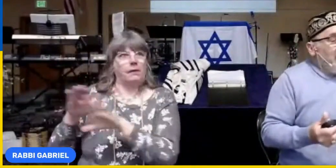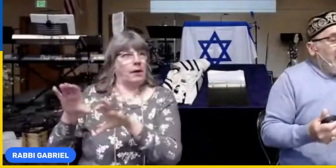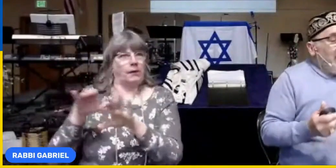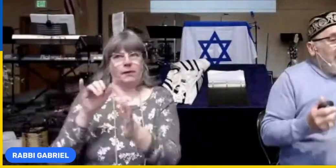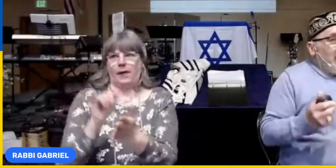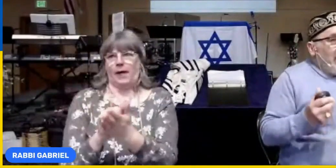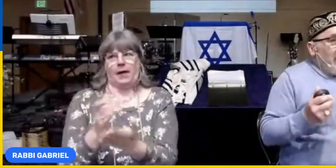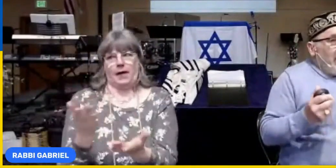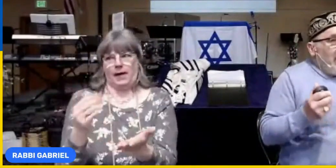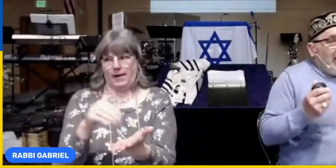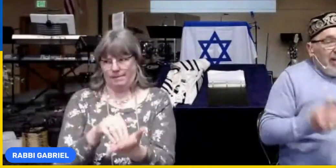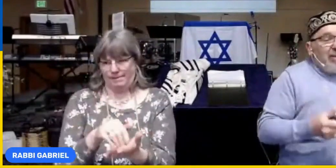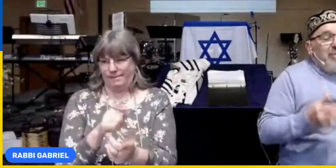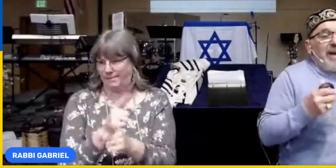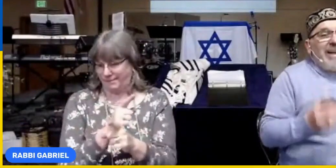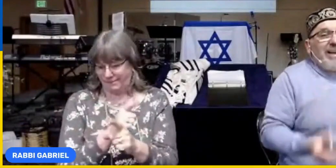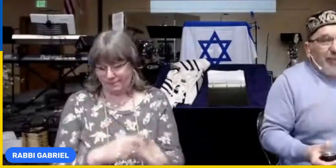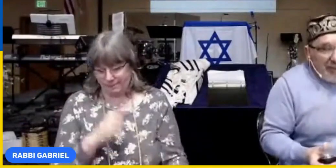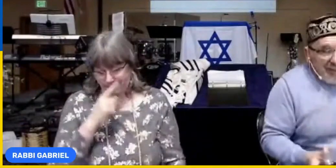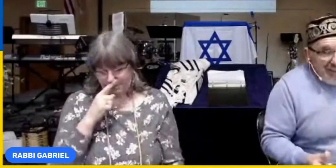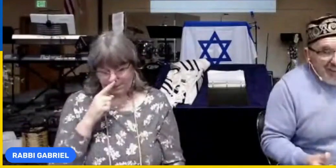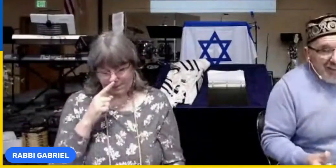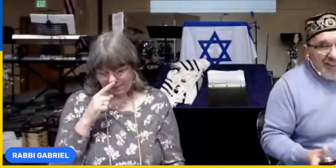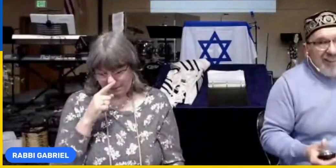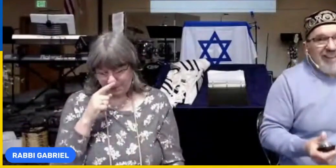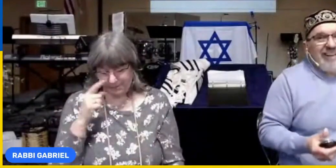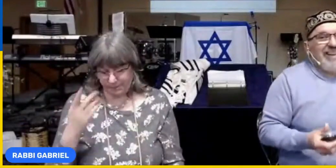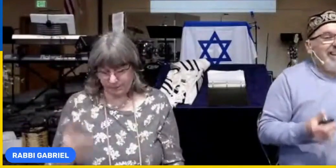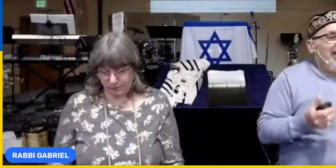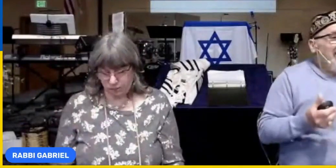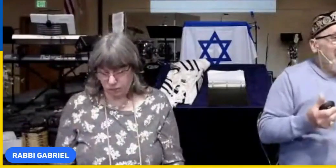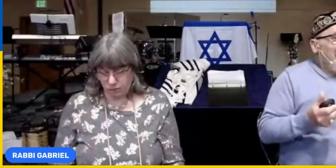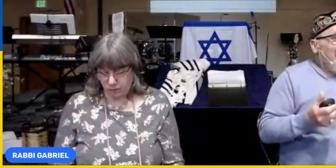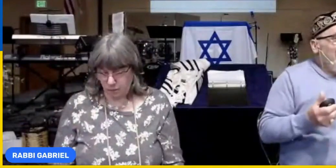that little by little,